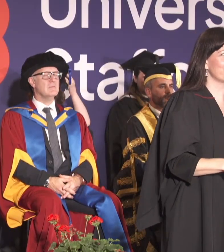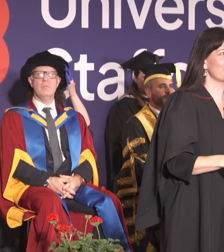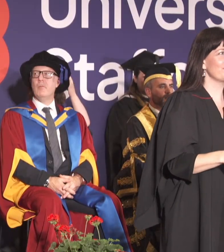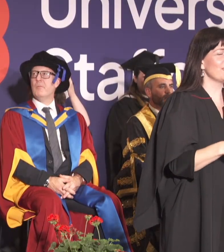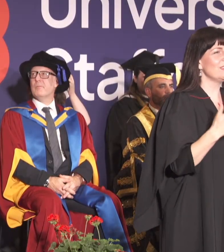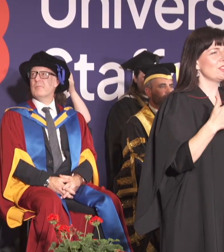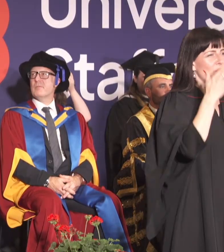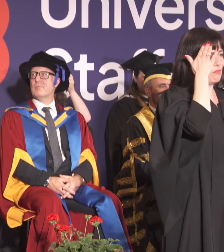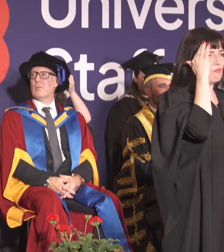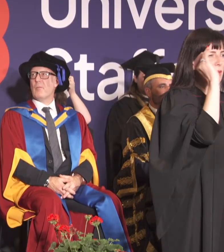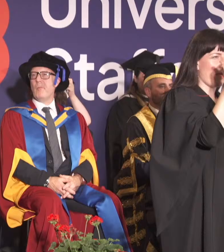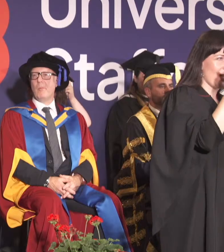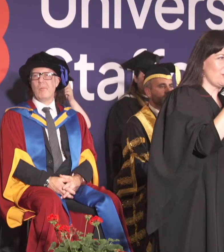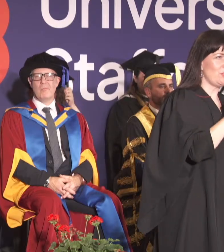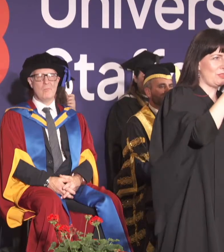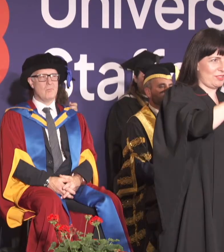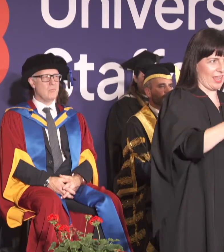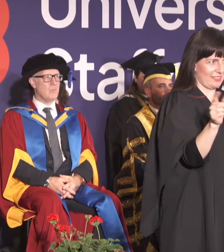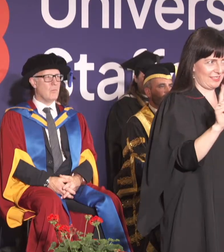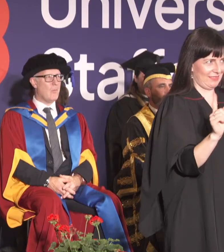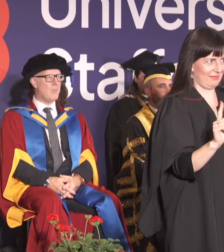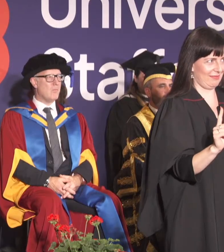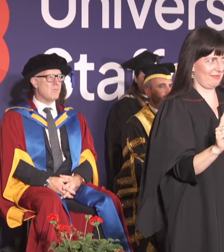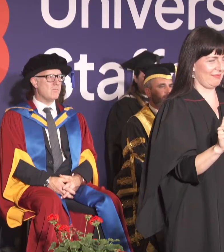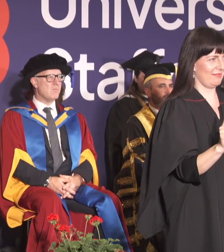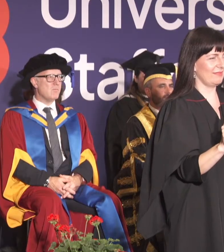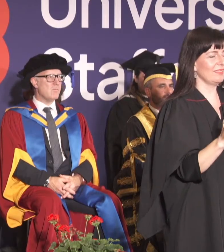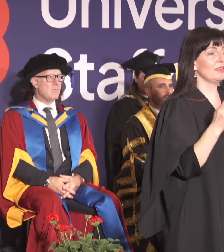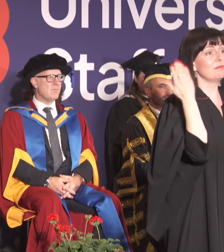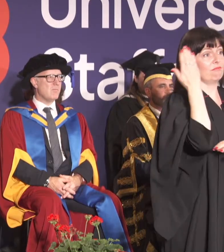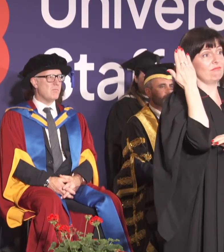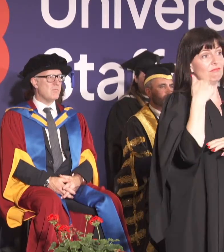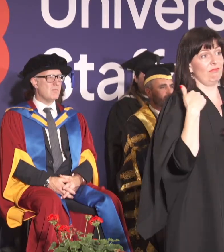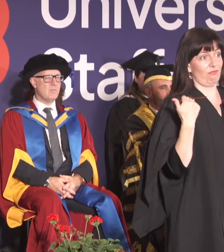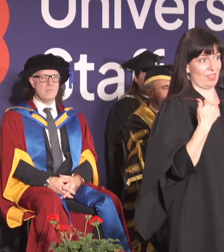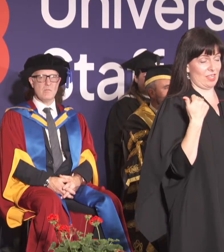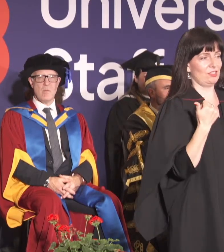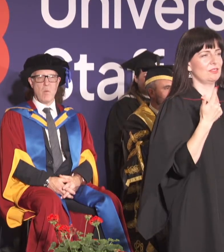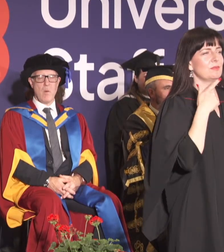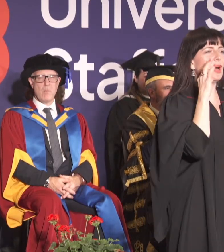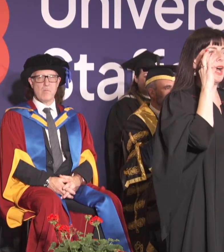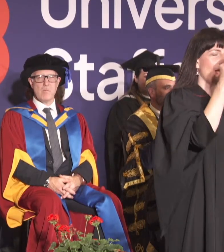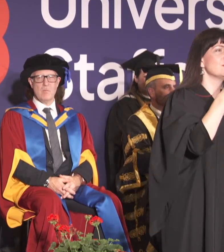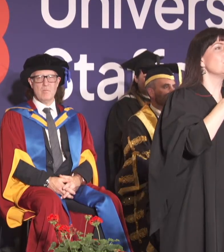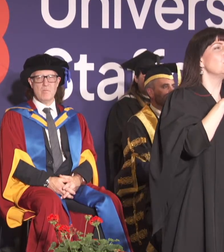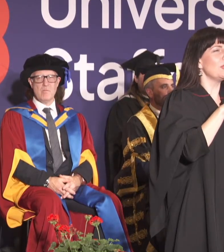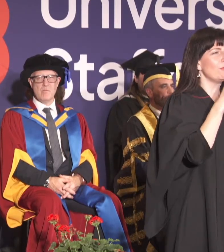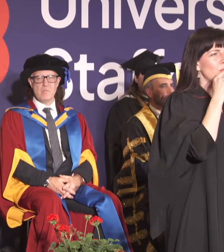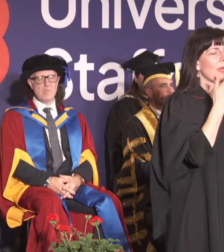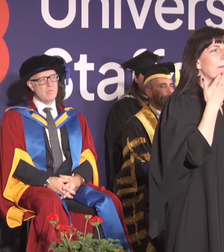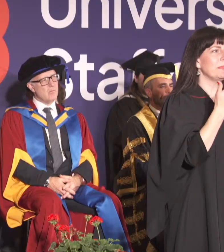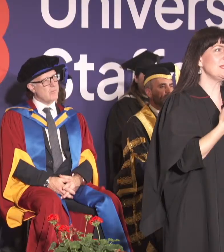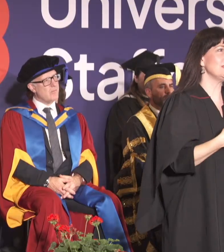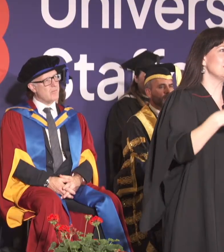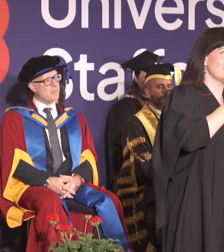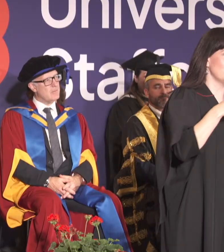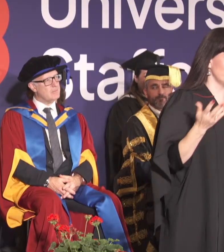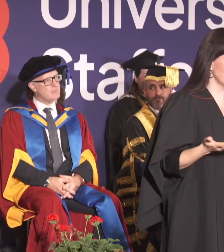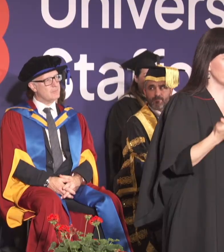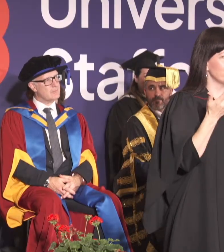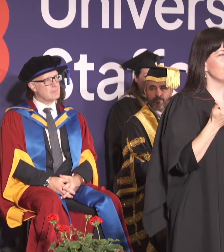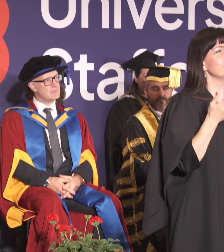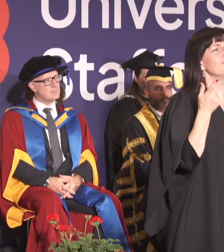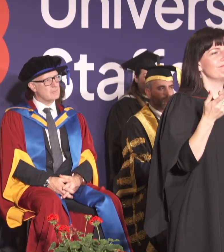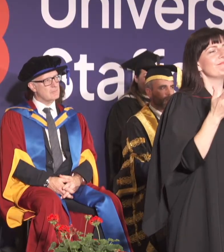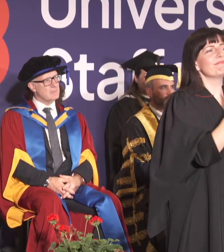I can just remind you what's going to happen next. When I finish speaking, I will ask you if you are able to stand. That will be the